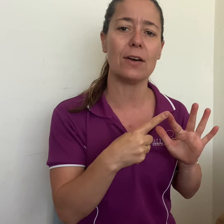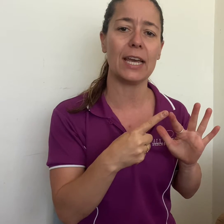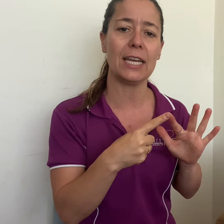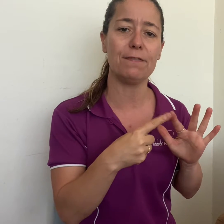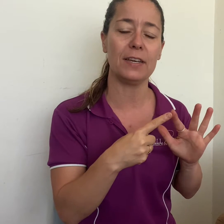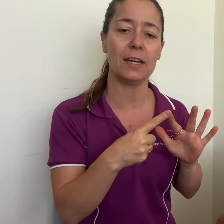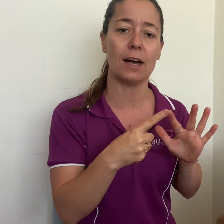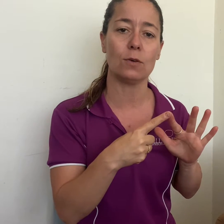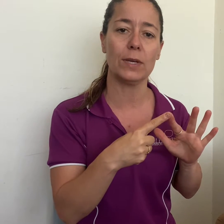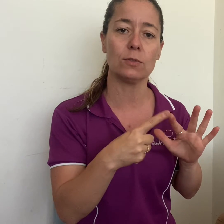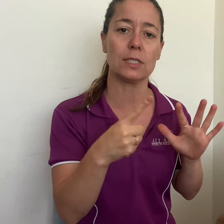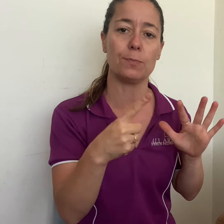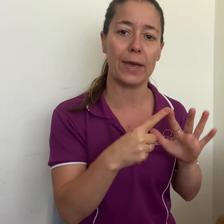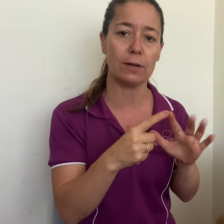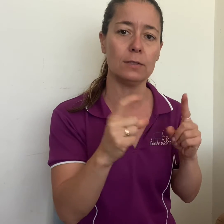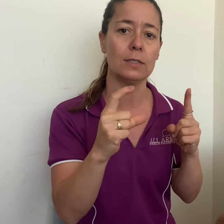E finger. We could spell